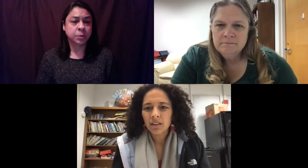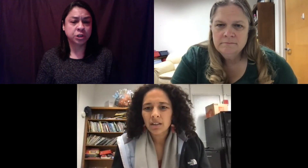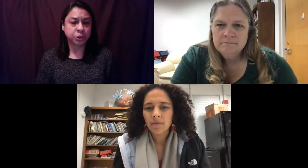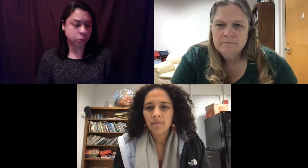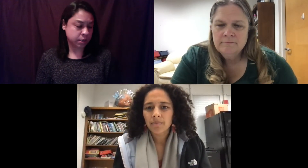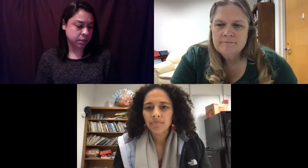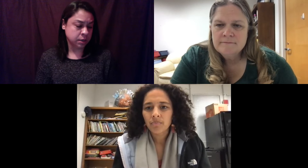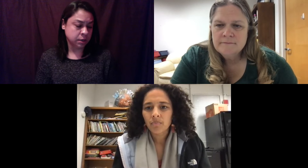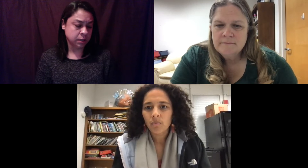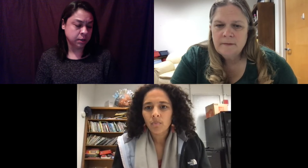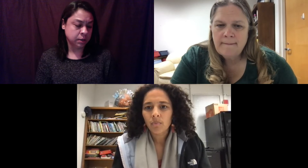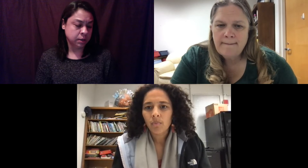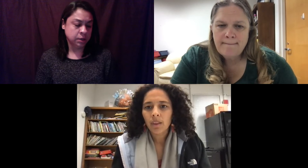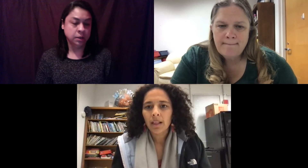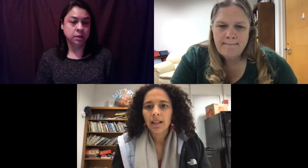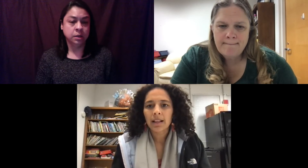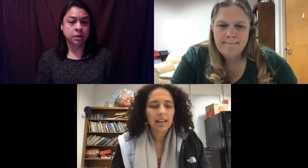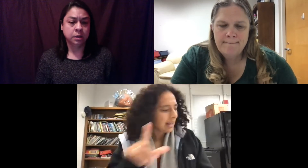And someone just joined.